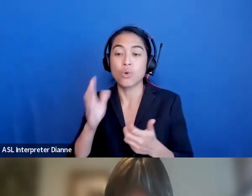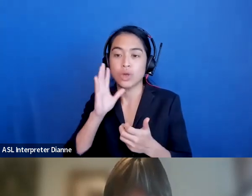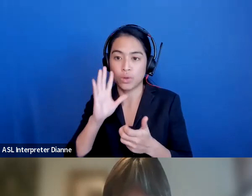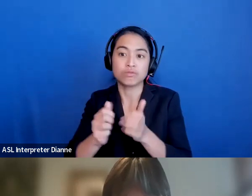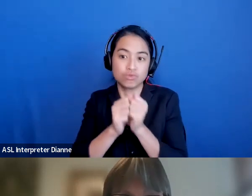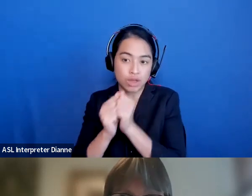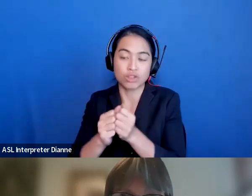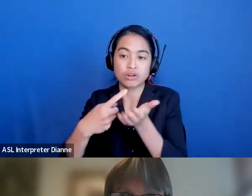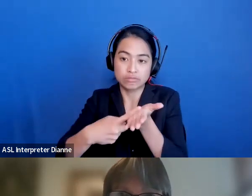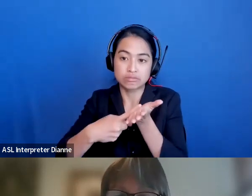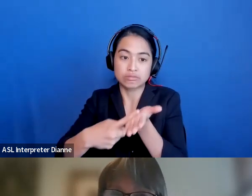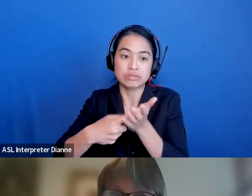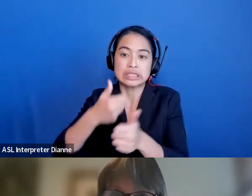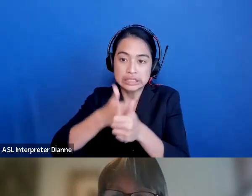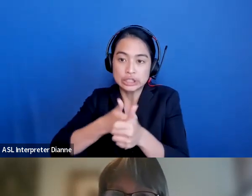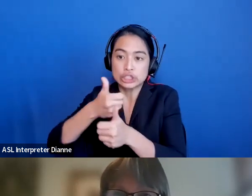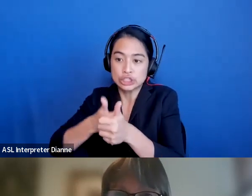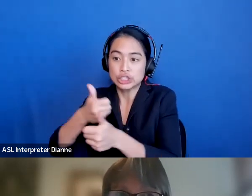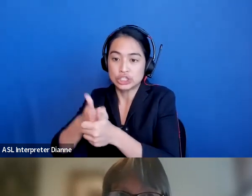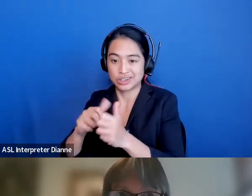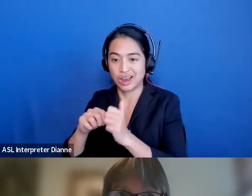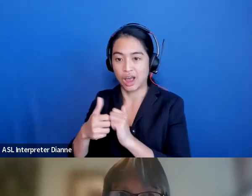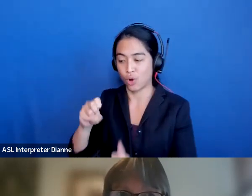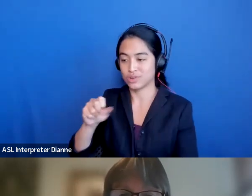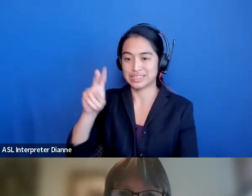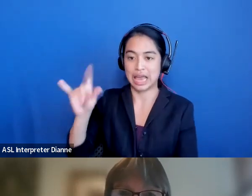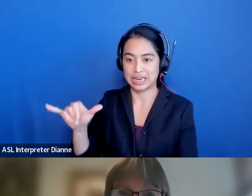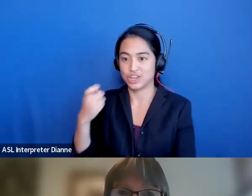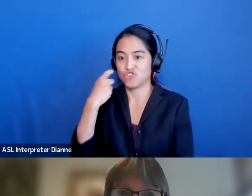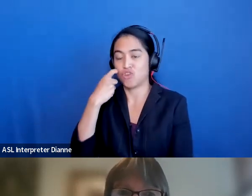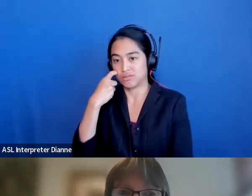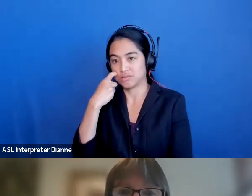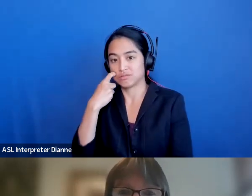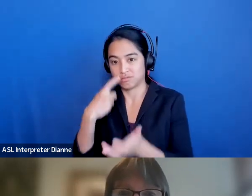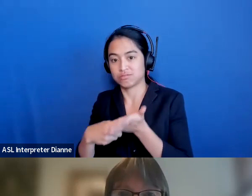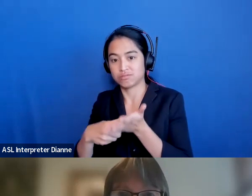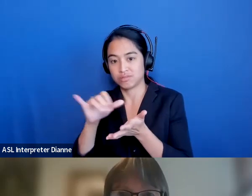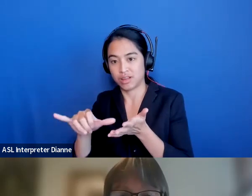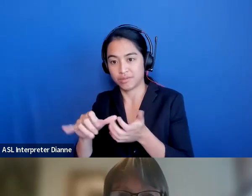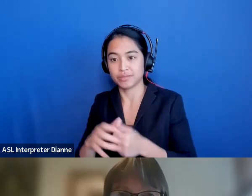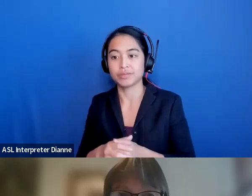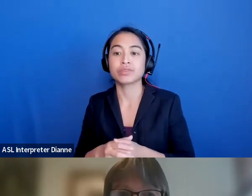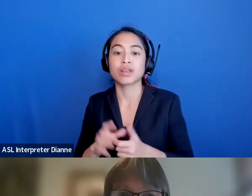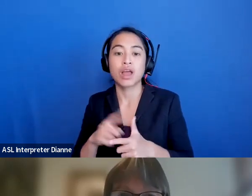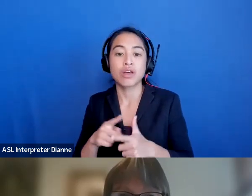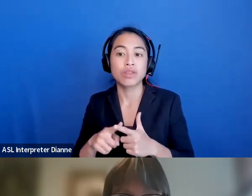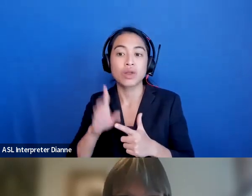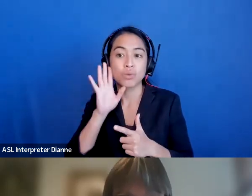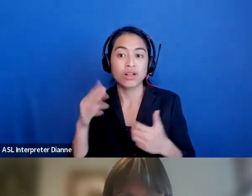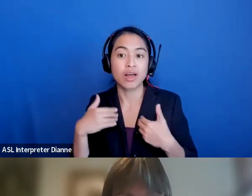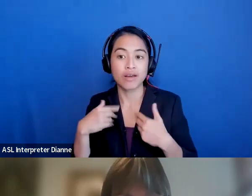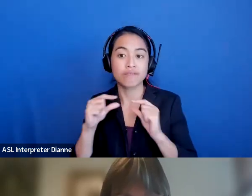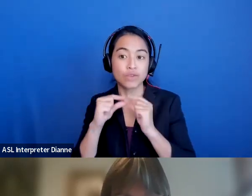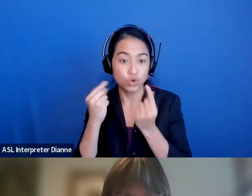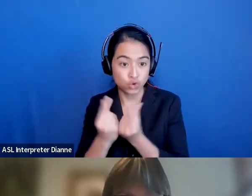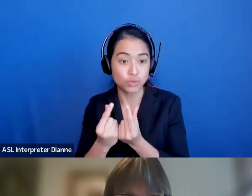the assessment tool, the way Sandy just overviewed part 1. And we're going to have group discussion.